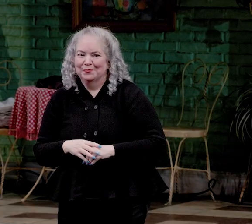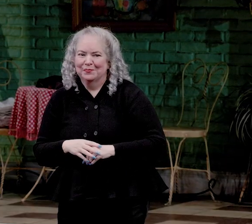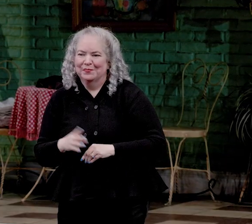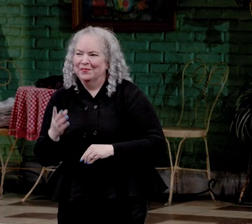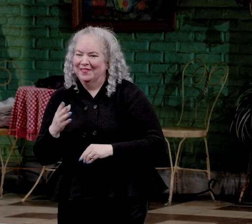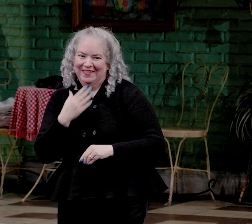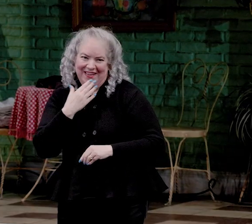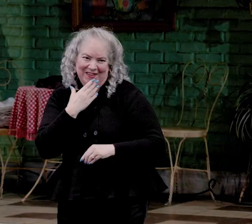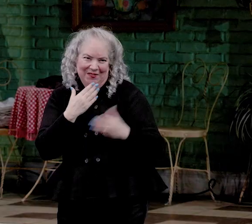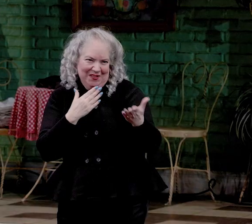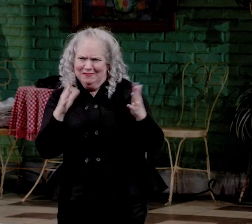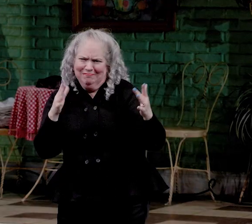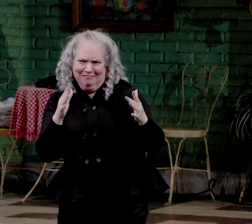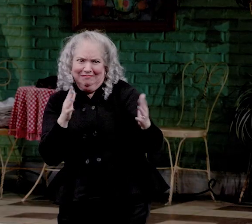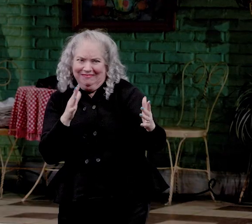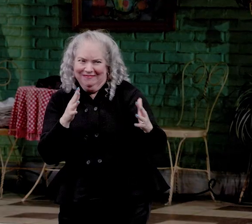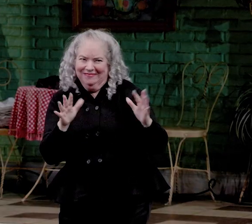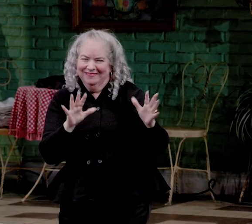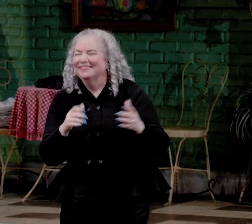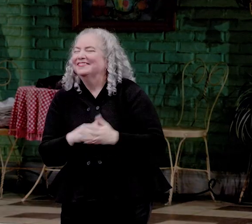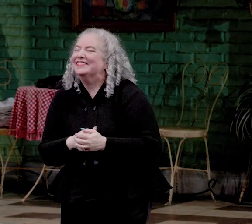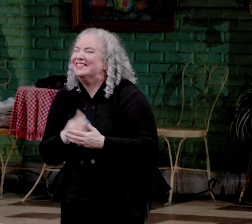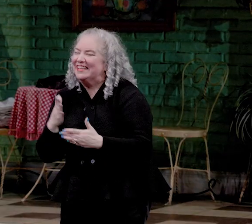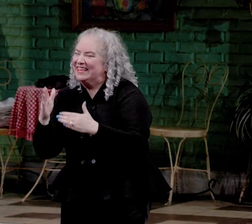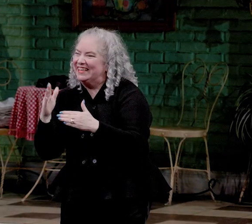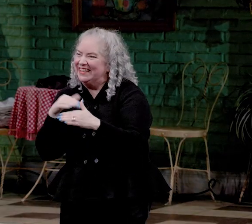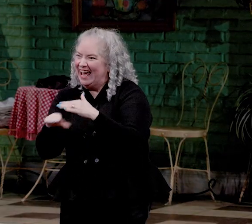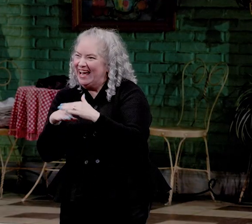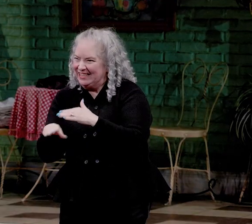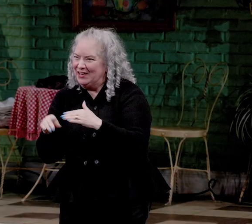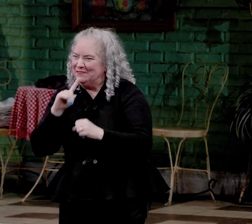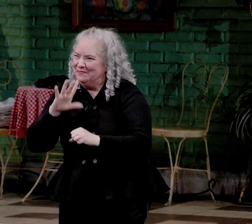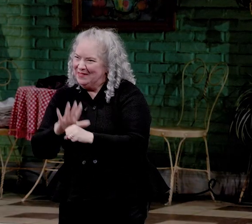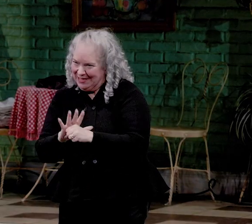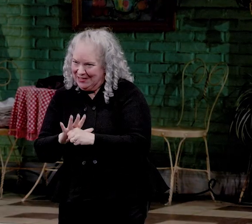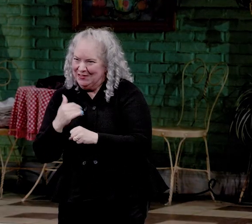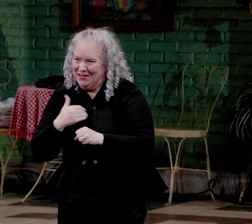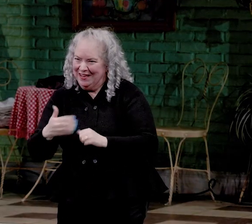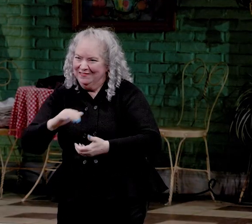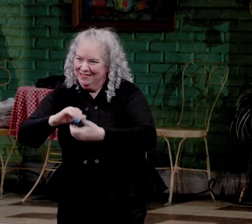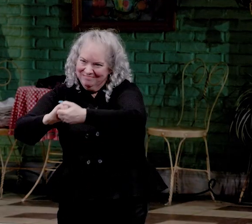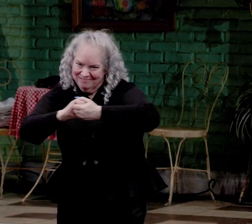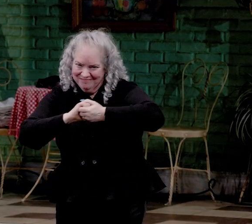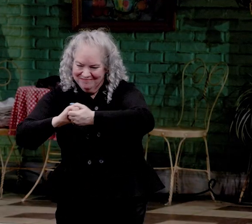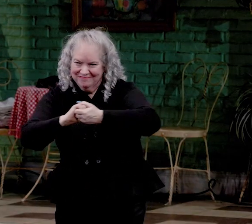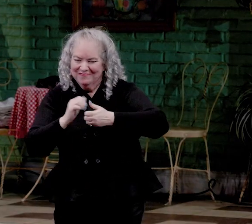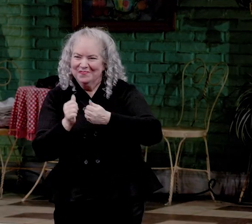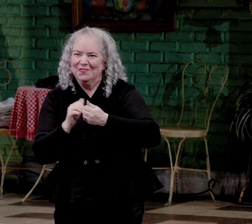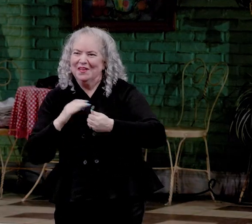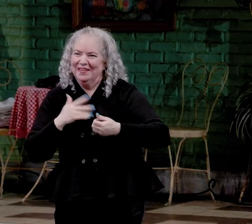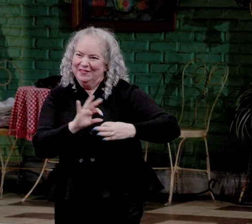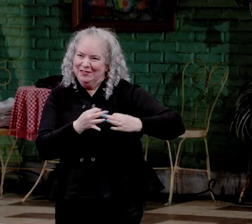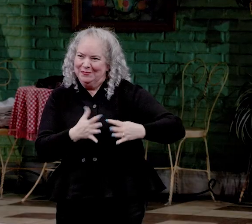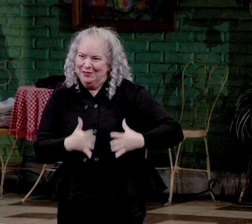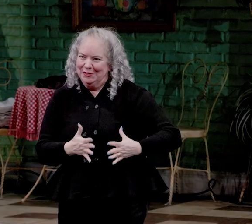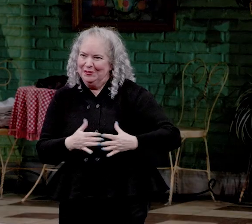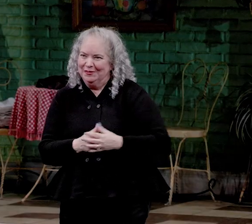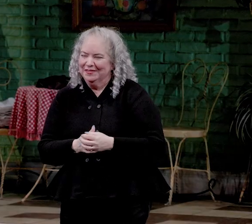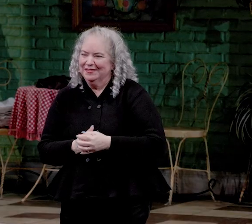Access, thank you. In Access, we remain committed to collaborating with our dedicated